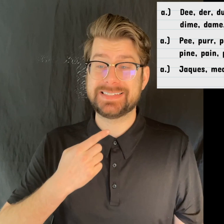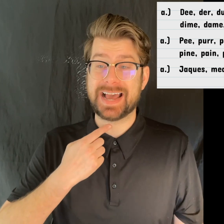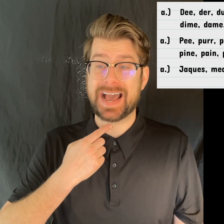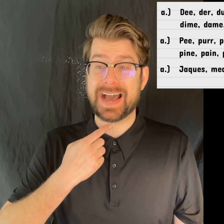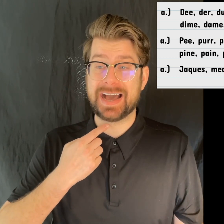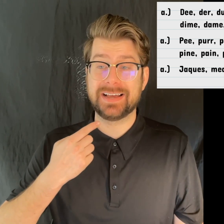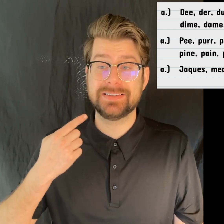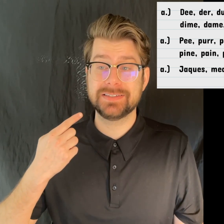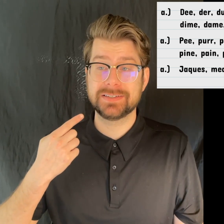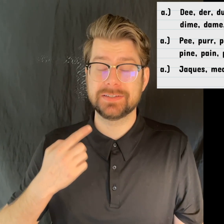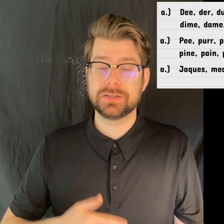dad,